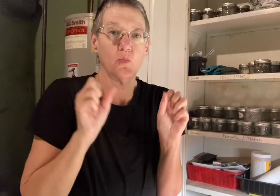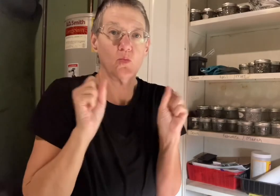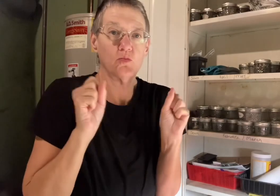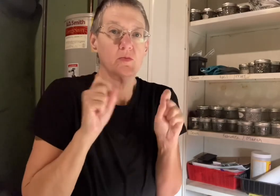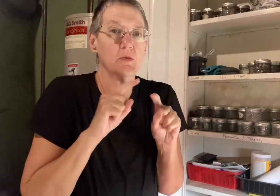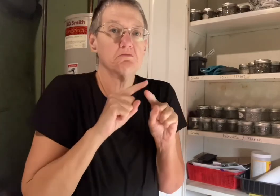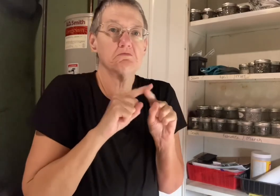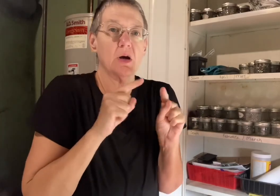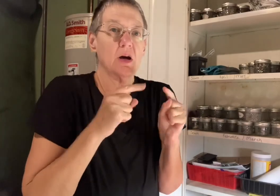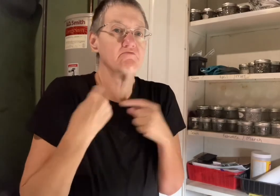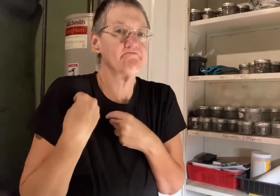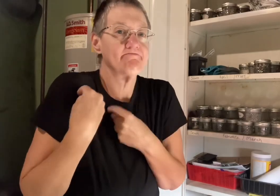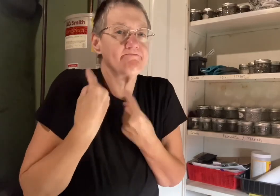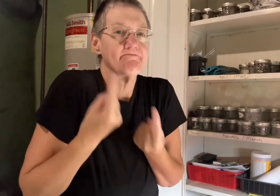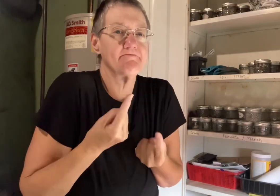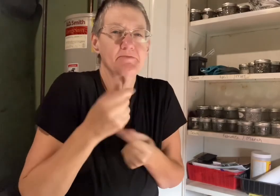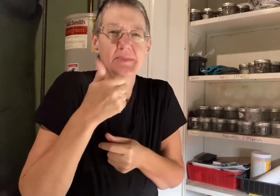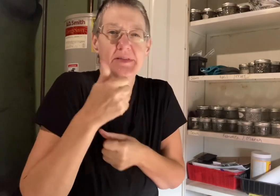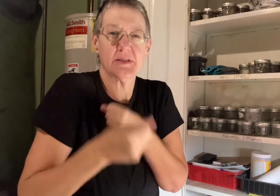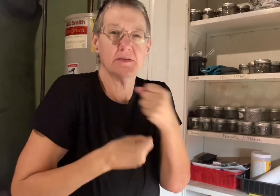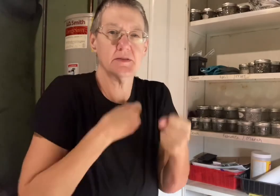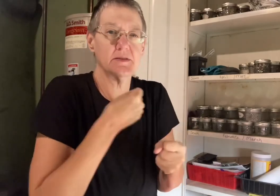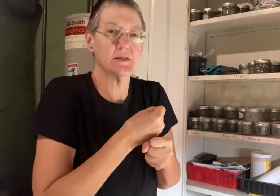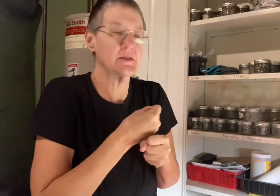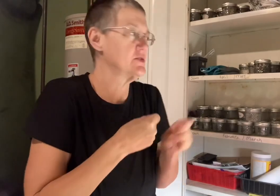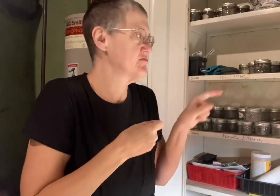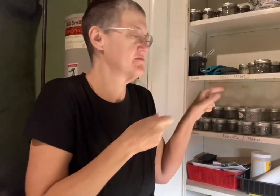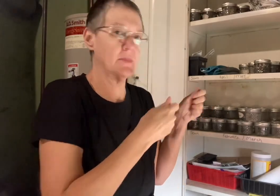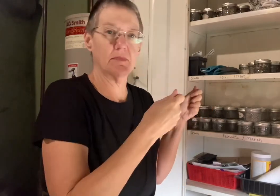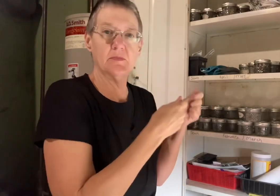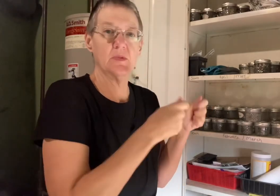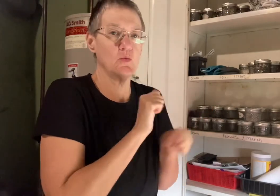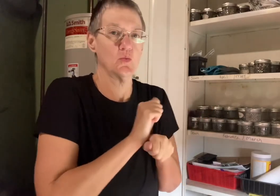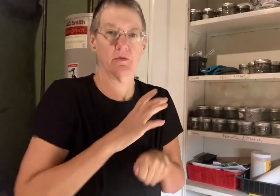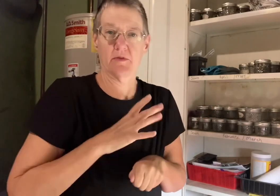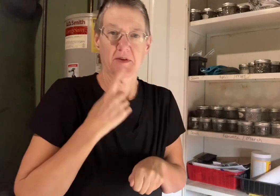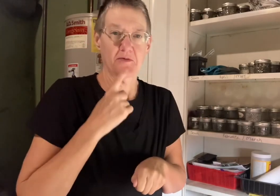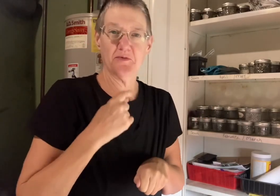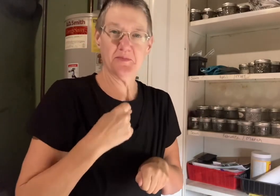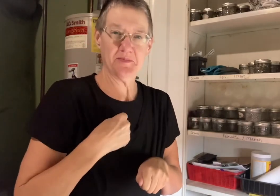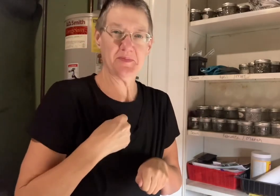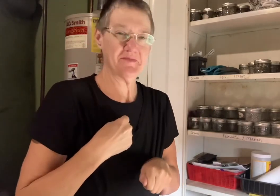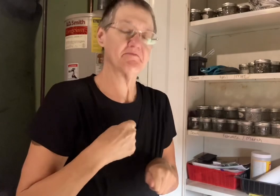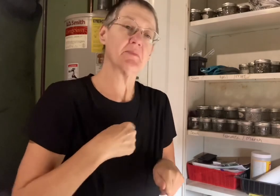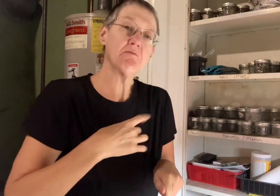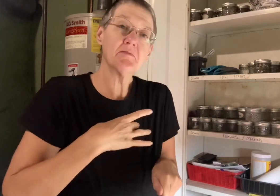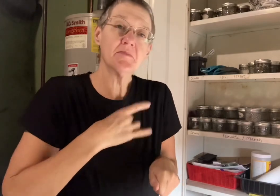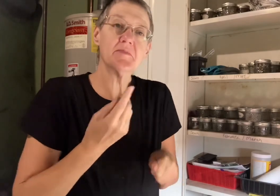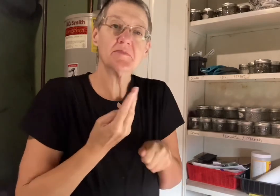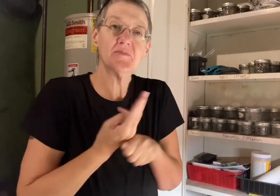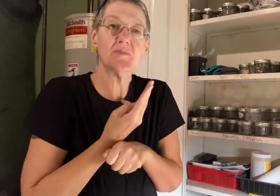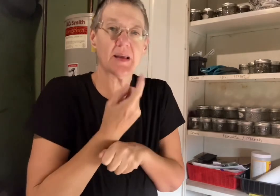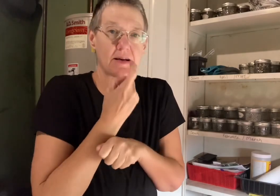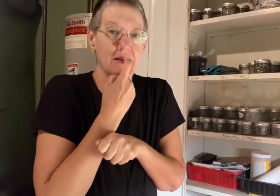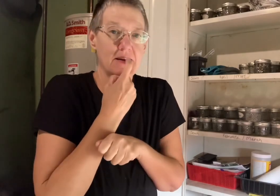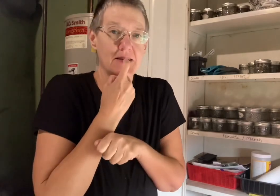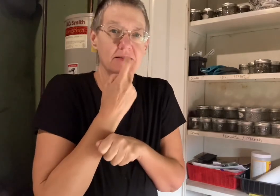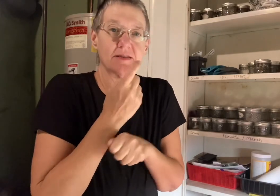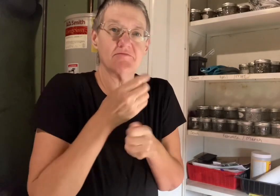get warm during winter, but for the last 10 years, this has worked well for me.